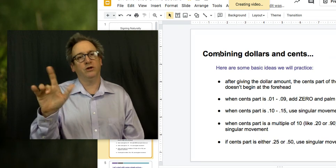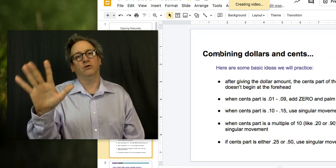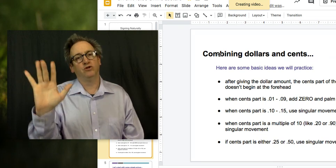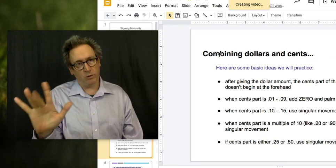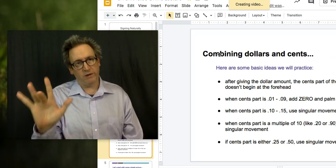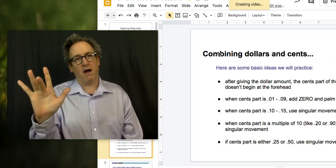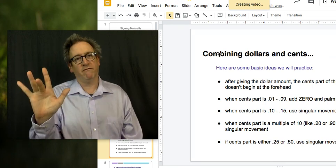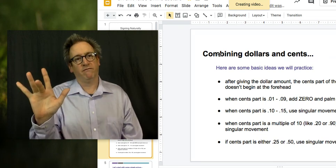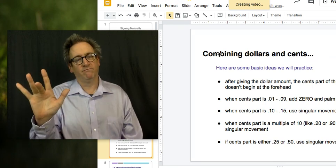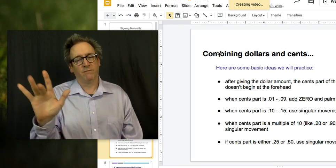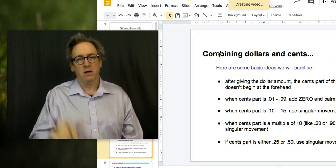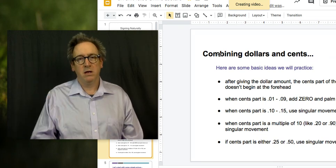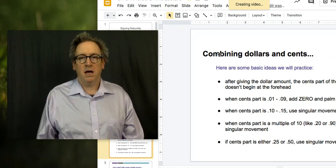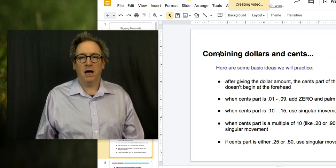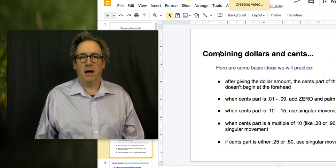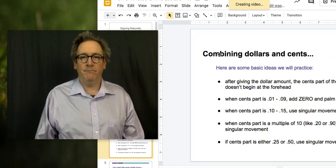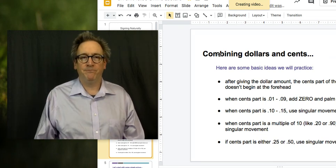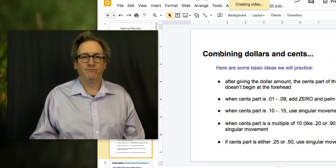you can do 25.